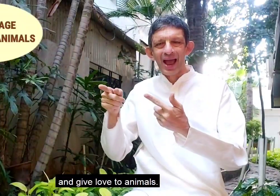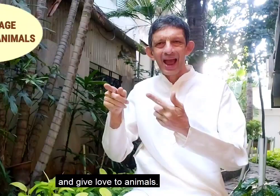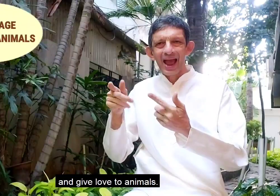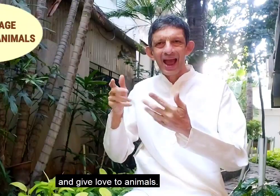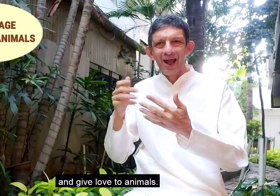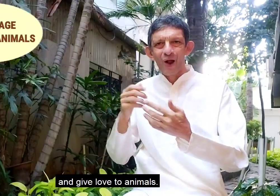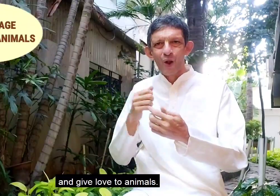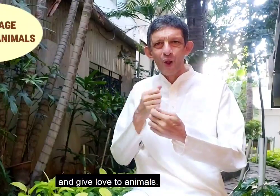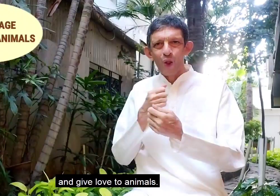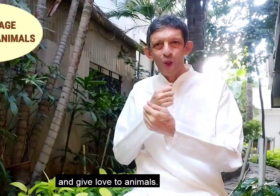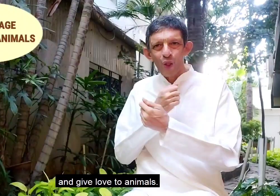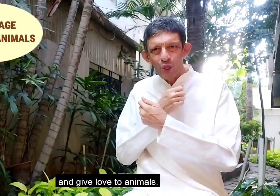And give love to animals.